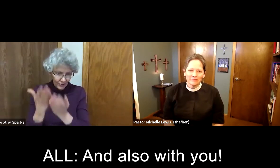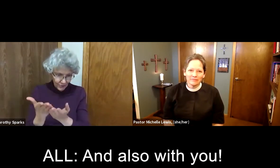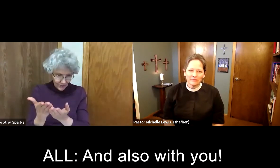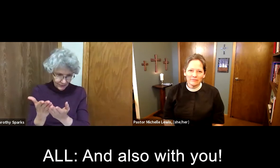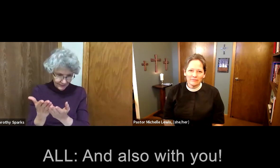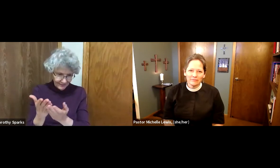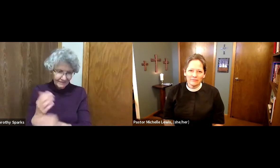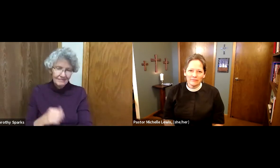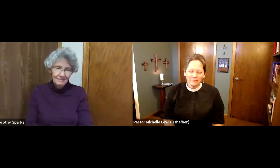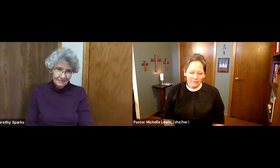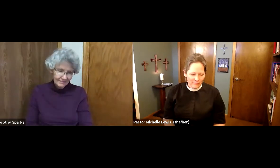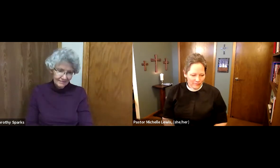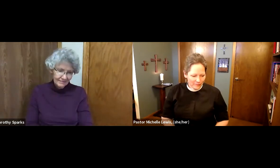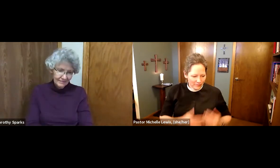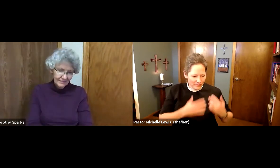And also